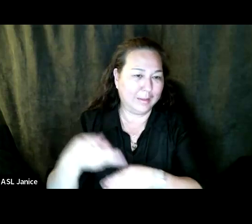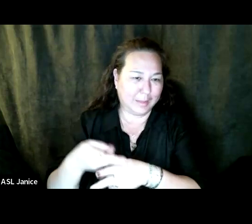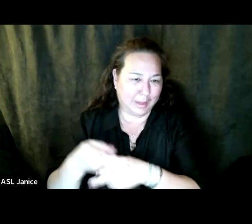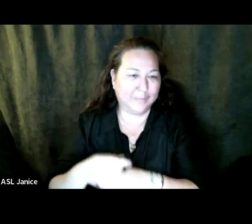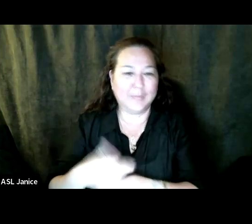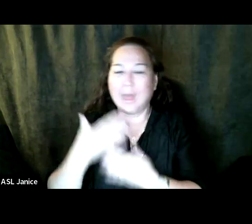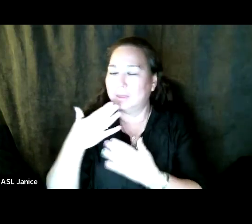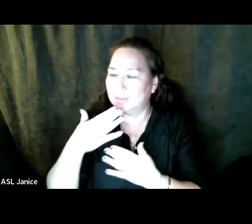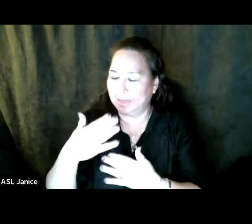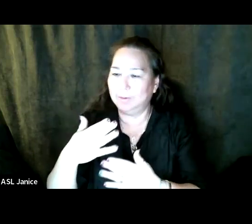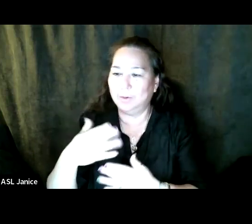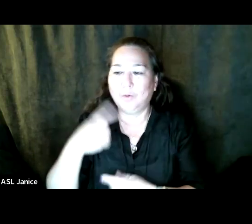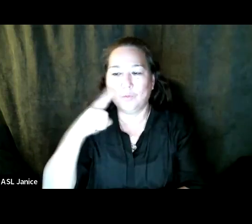request.